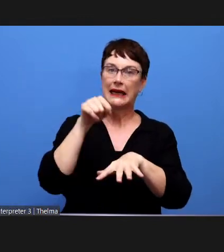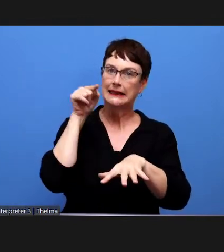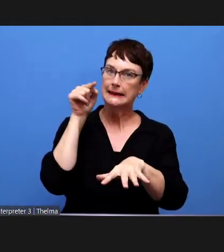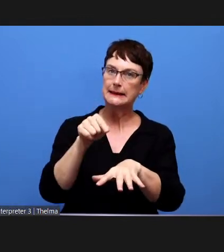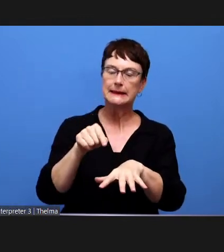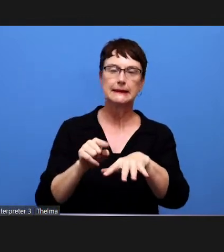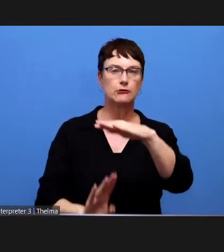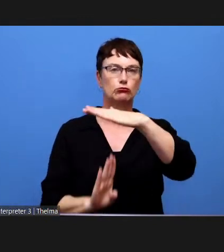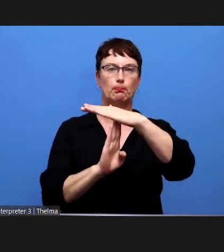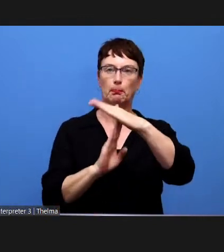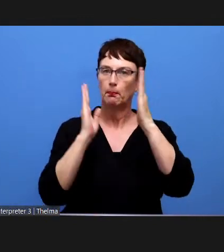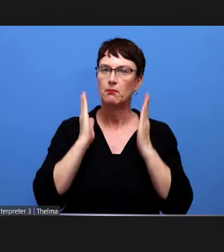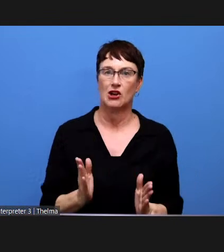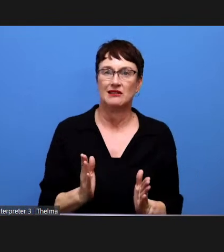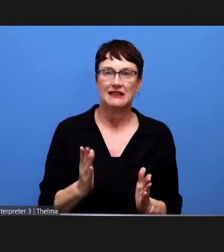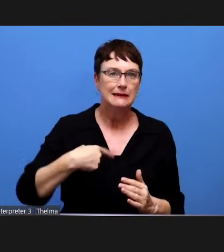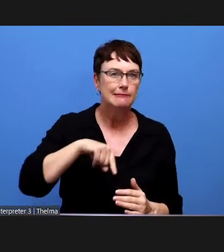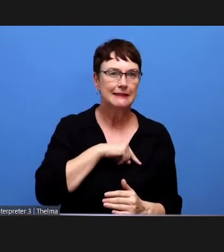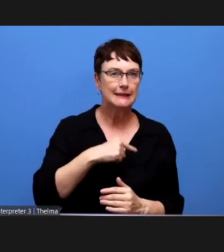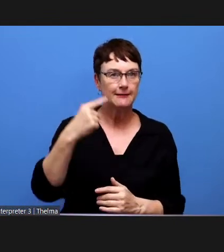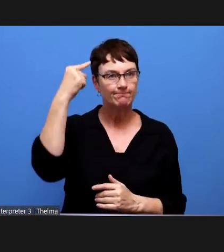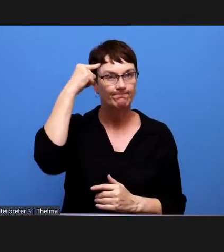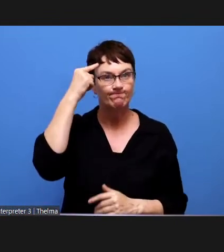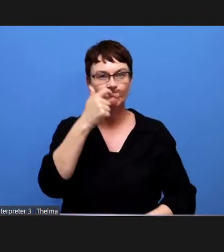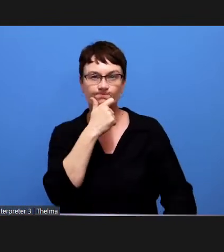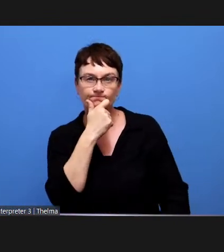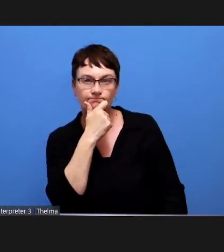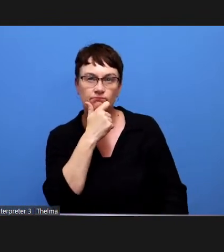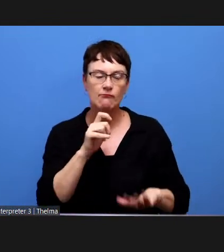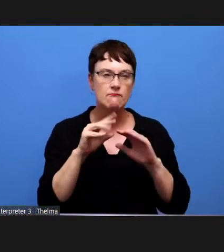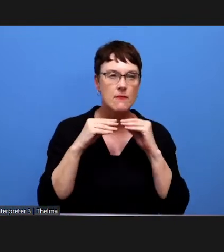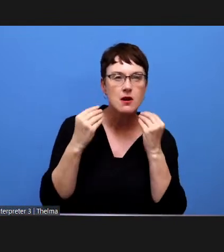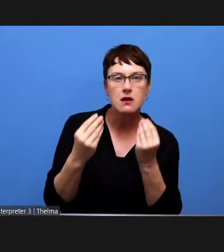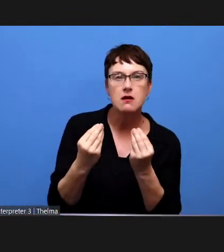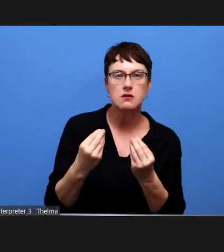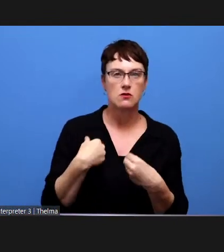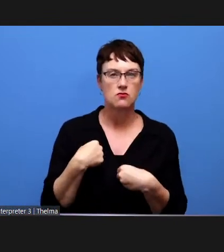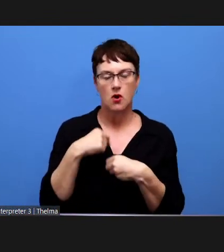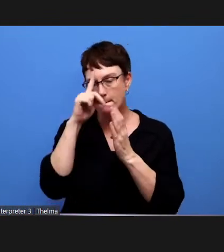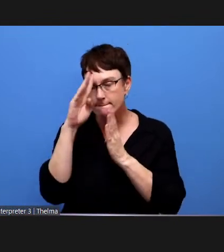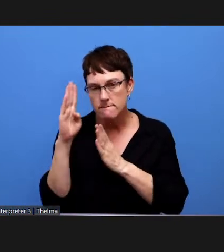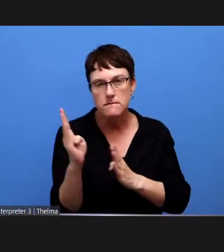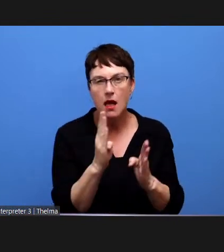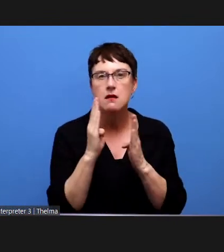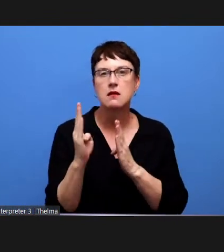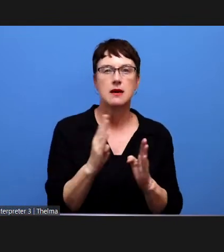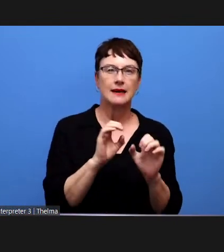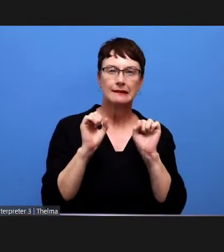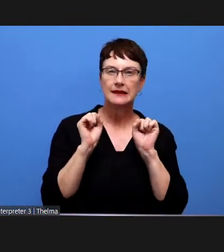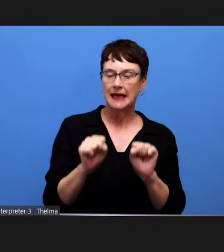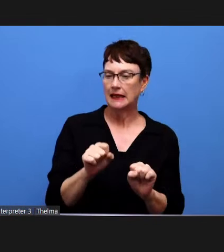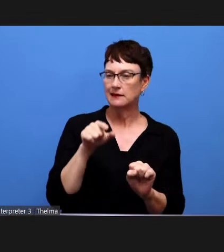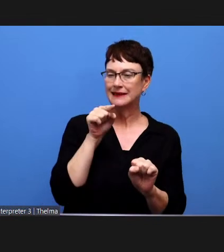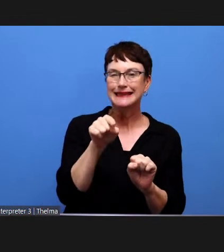the Dakar Declaration at the 9th World Water Forum, the Dusambe